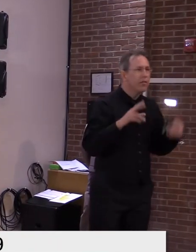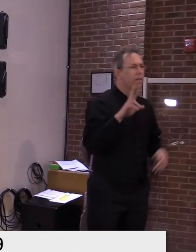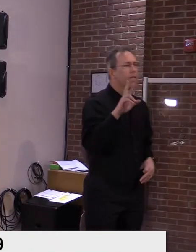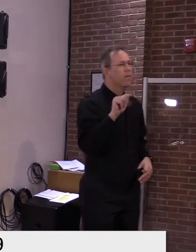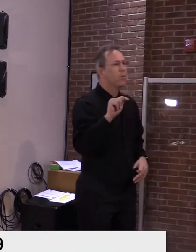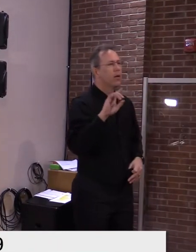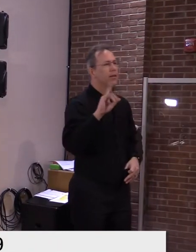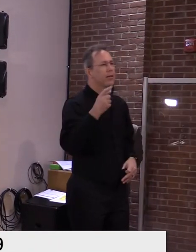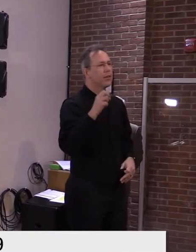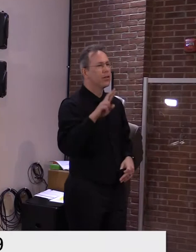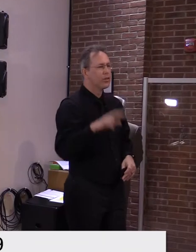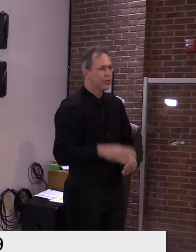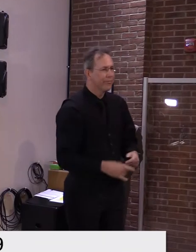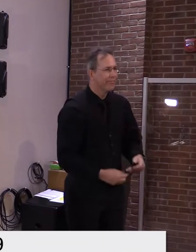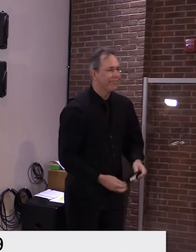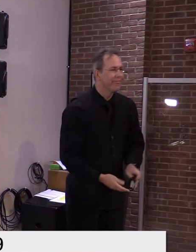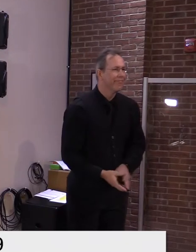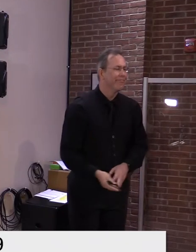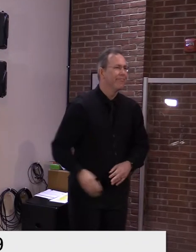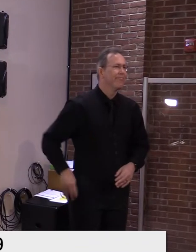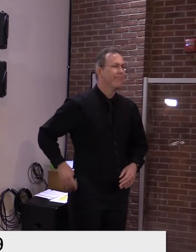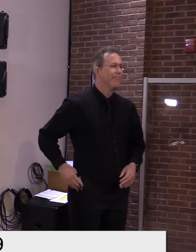Hi.